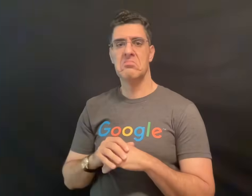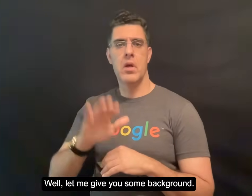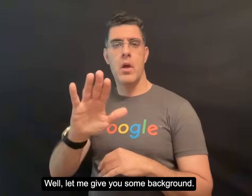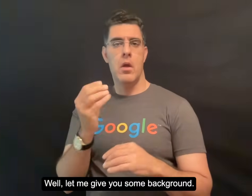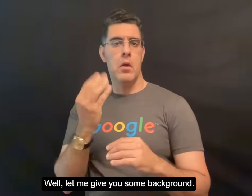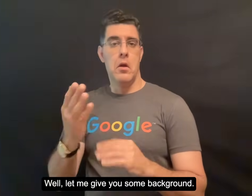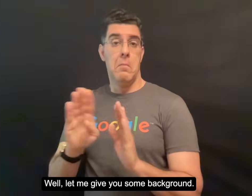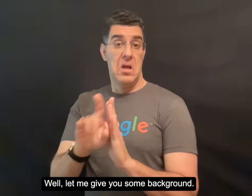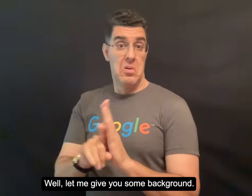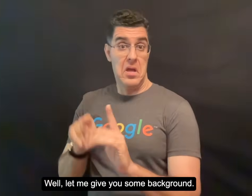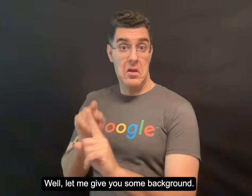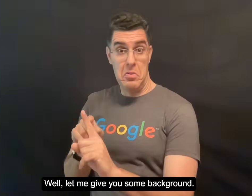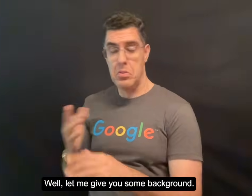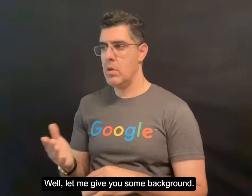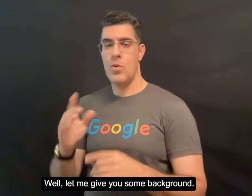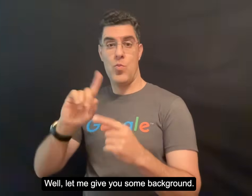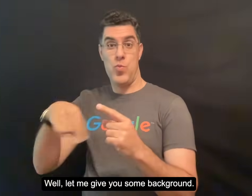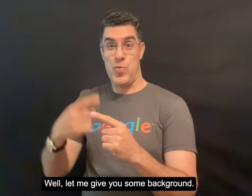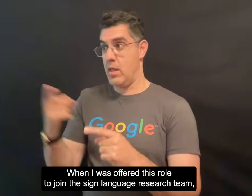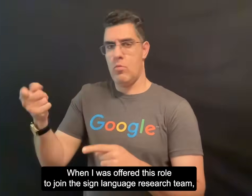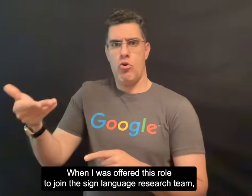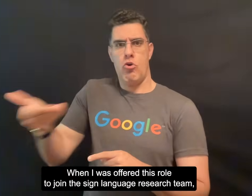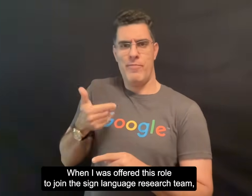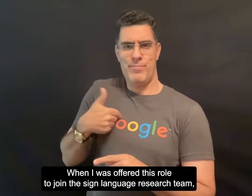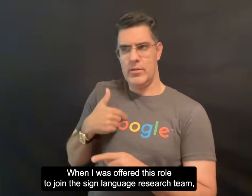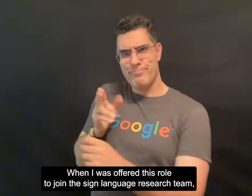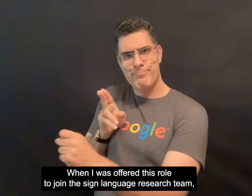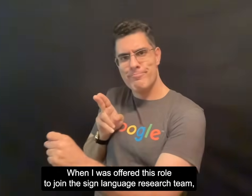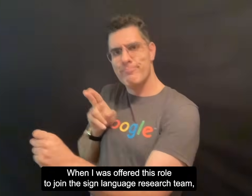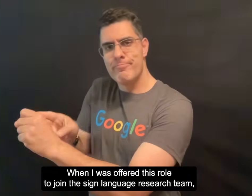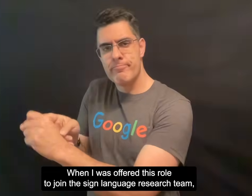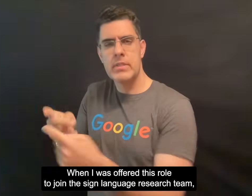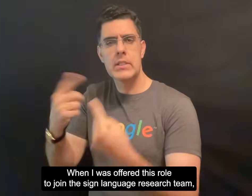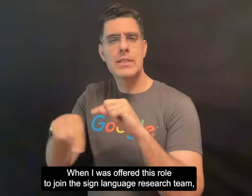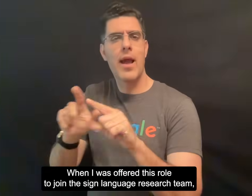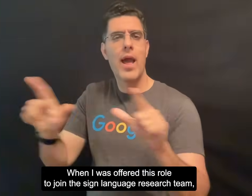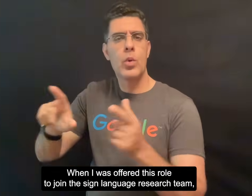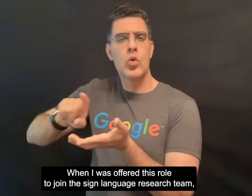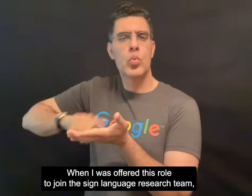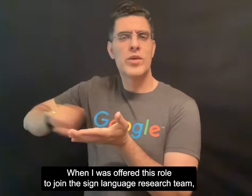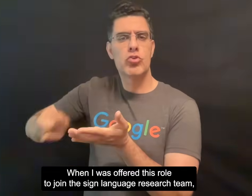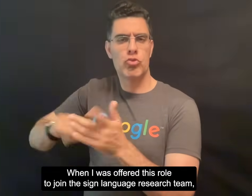Well, let me give you some background. When I was offered this role to join the Sign Language Research team,